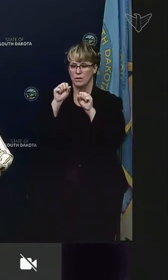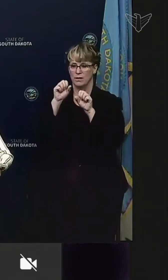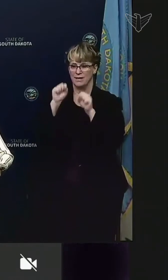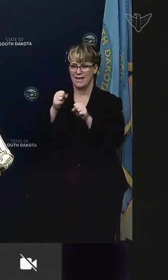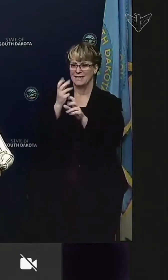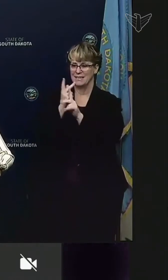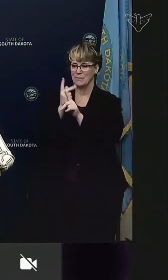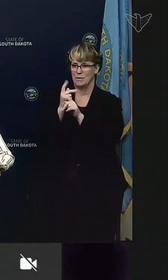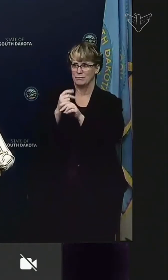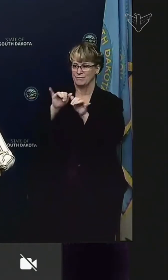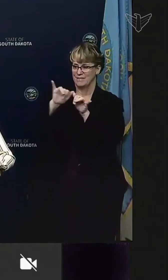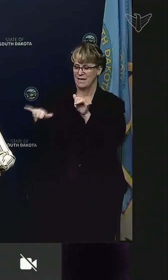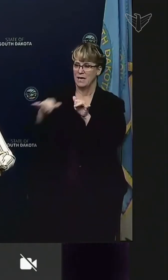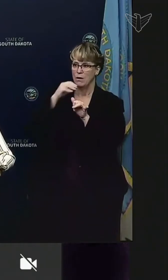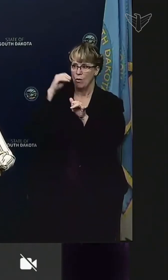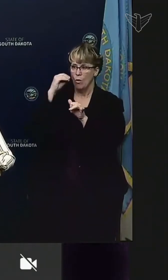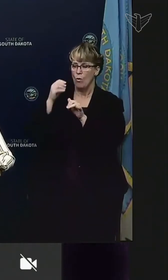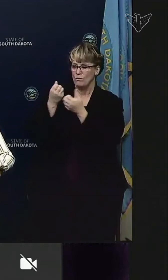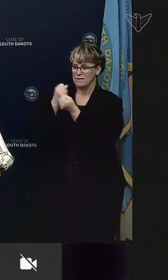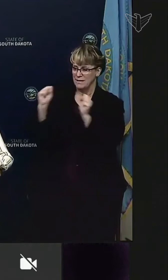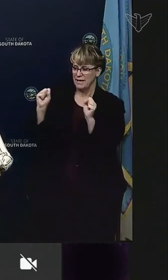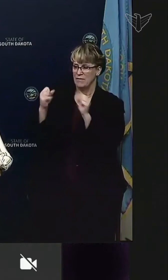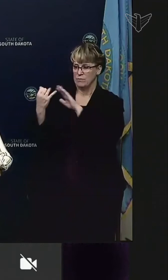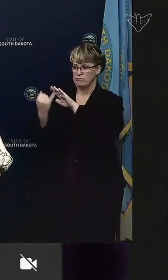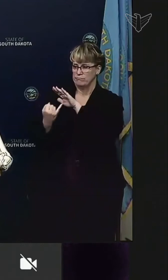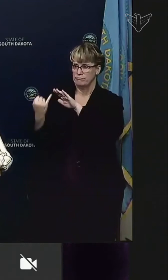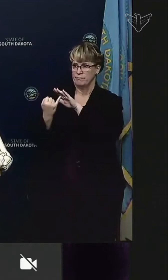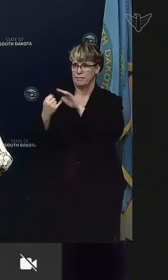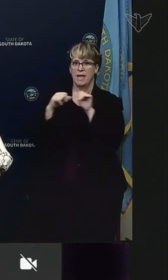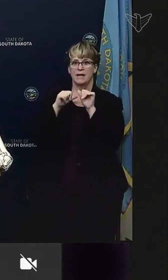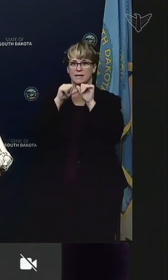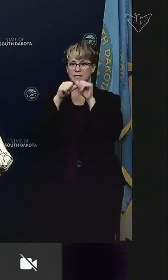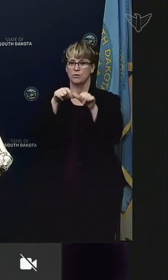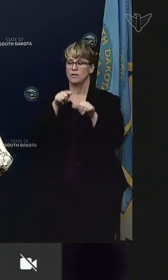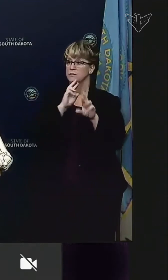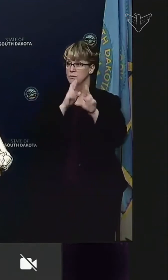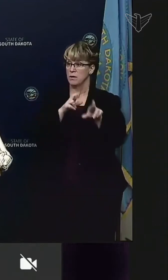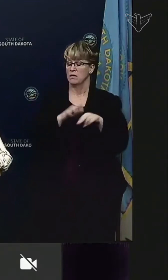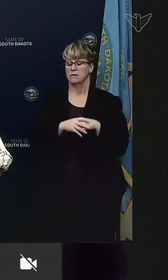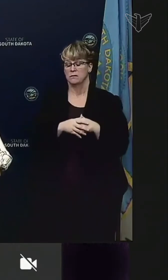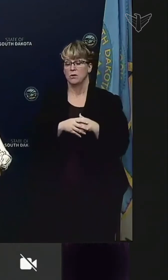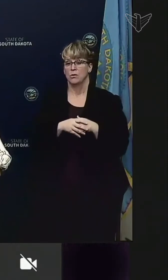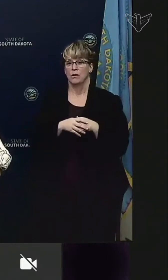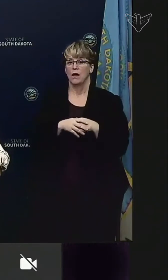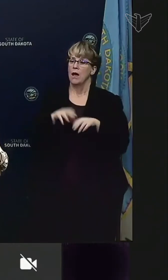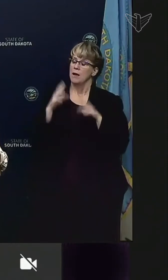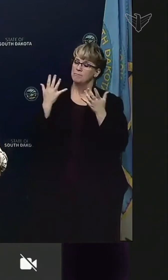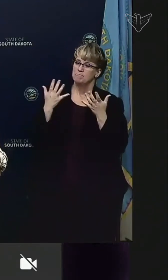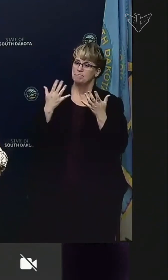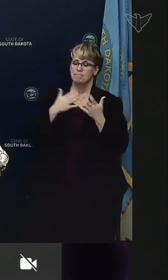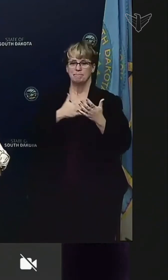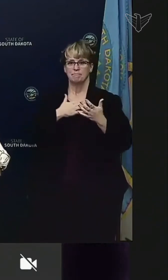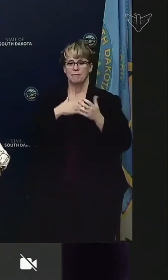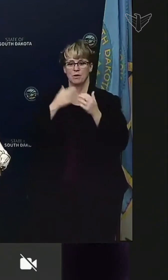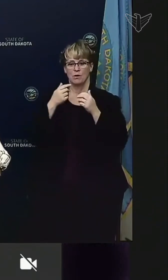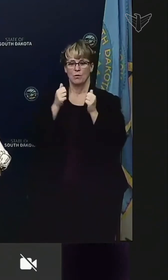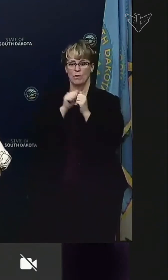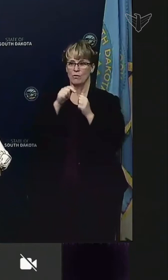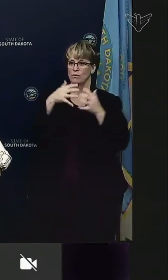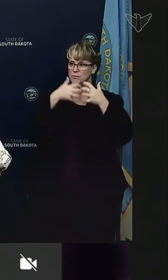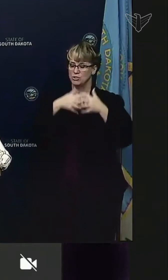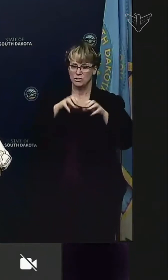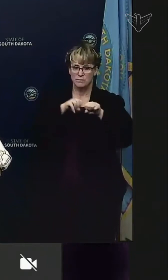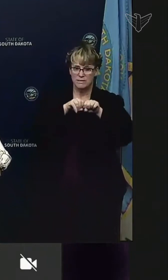keep them safe at home if possible, and continue our COVID-19 response. So looking forward to the deployment of the